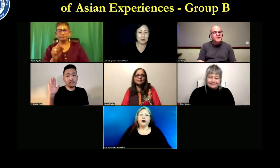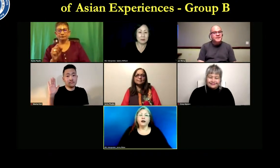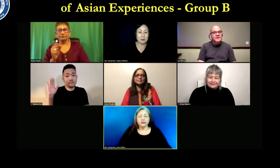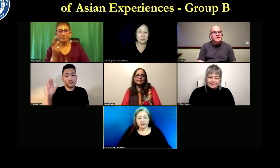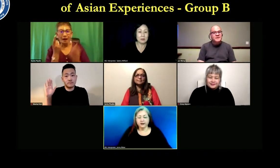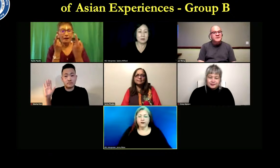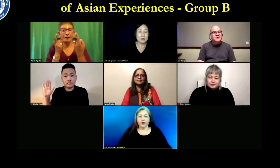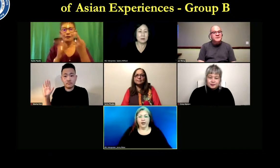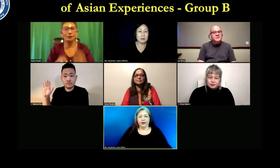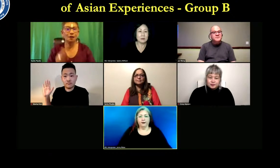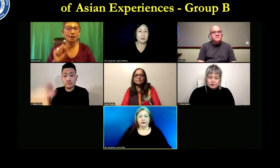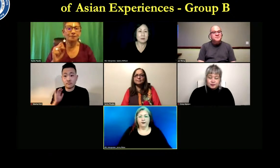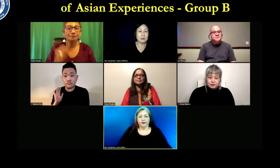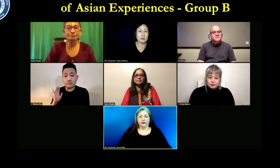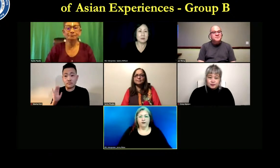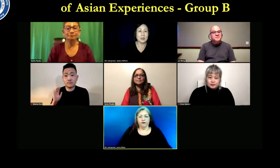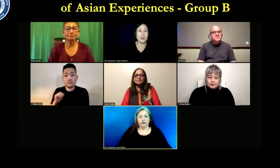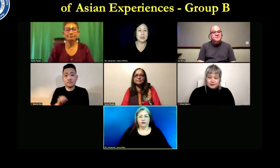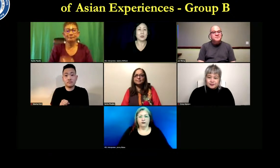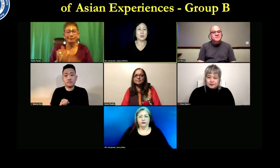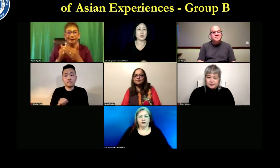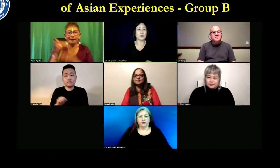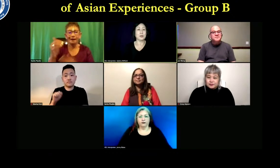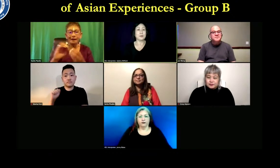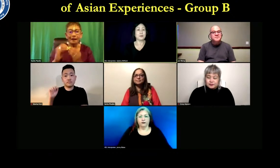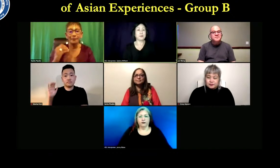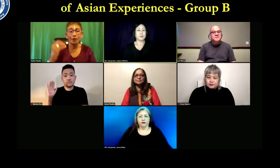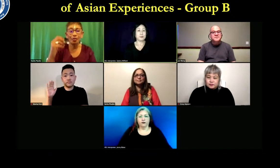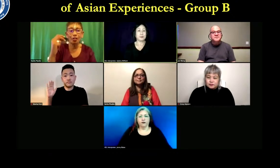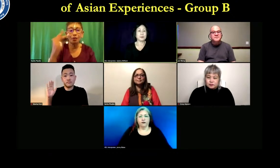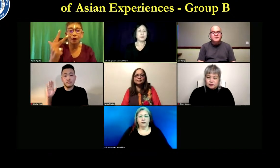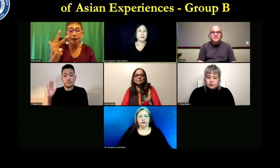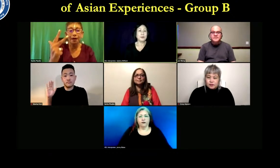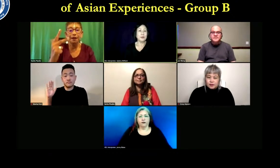in a positive way? I totally agree.